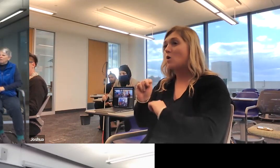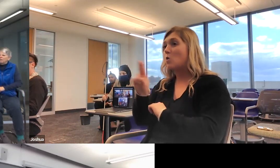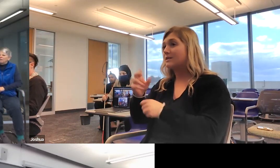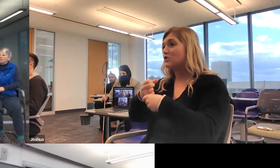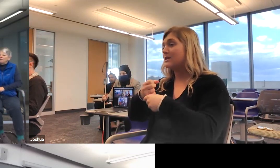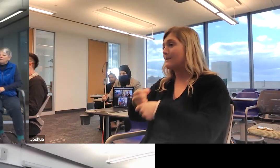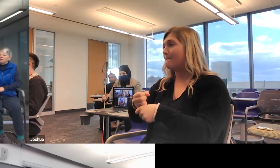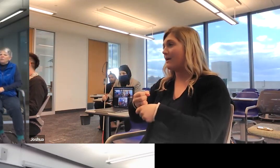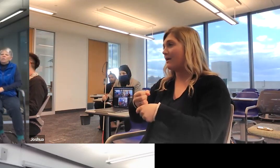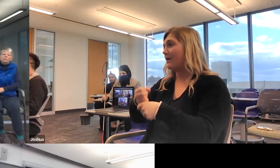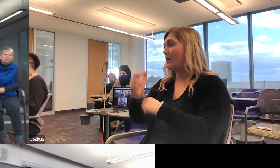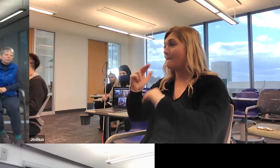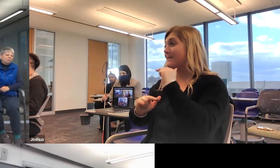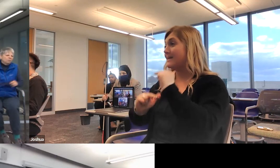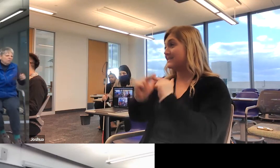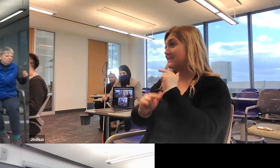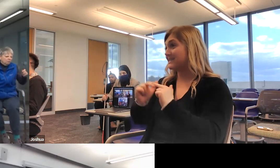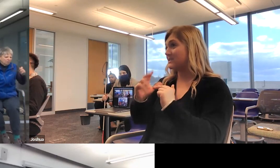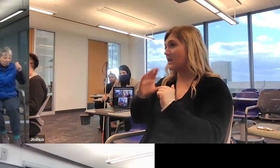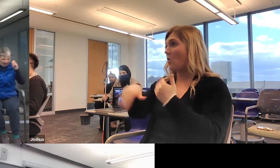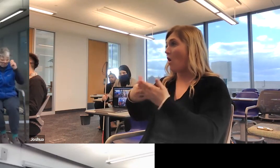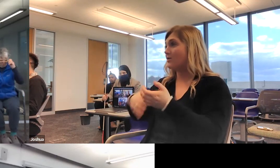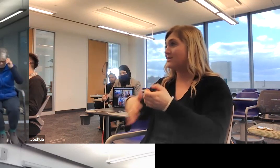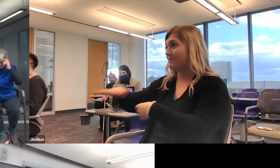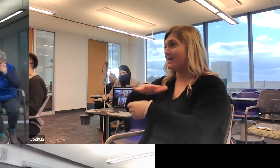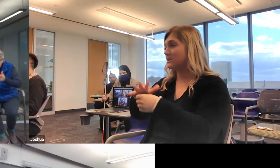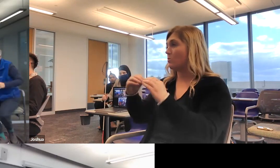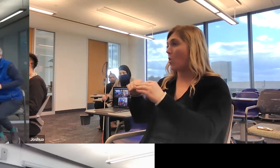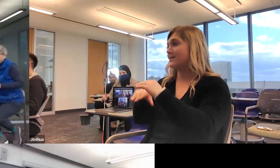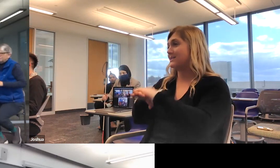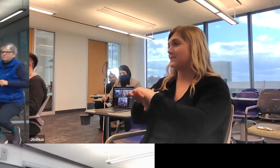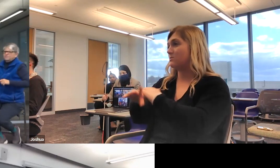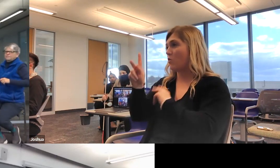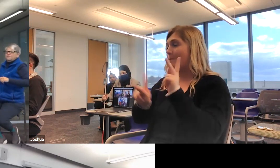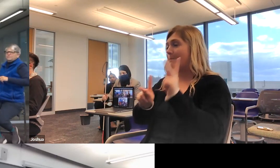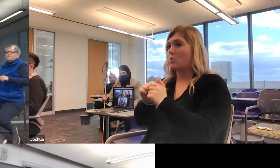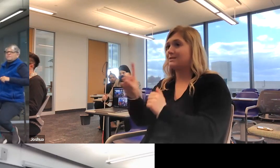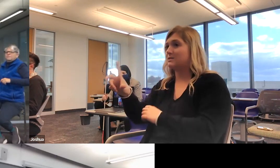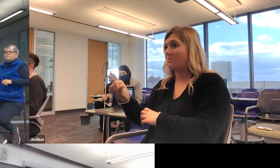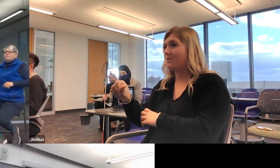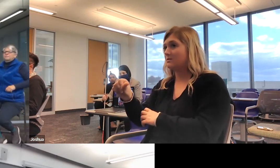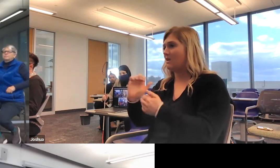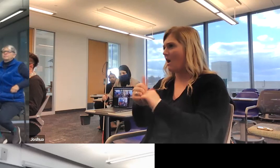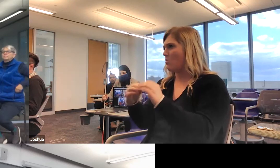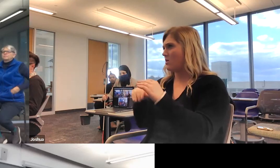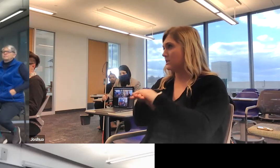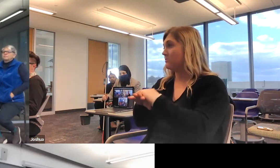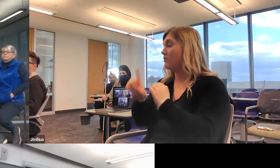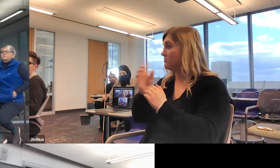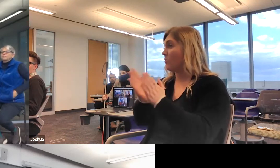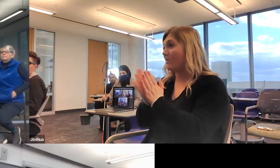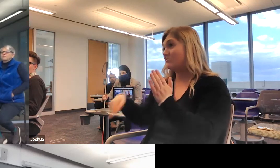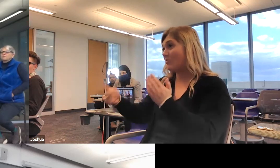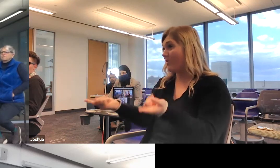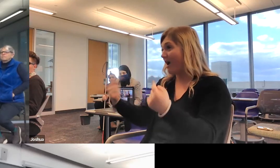making its buildings and all its spaces more accessible for people with disabilities. So I would request you all to join